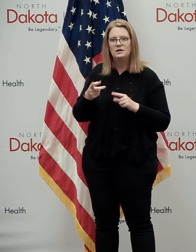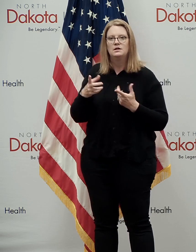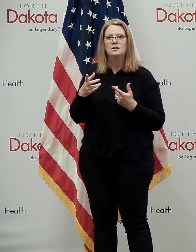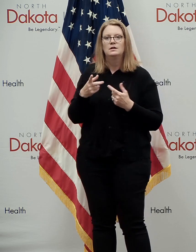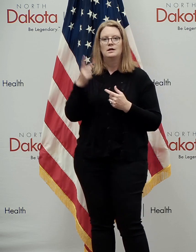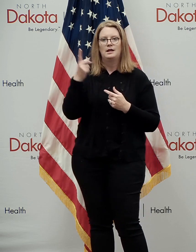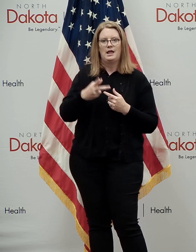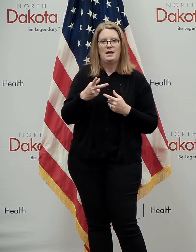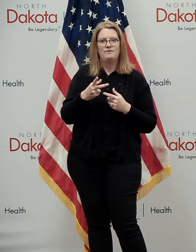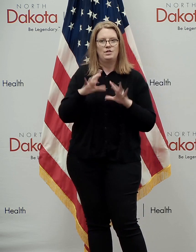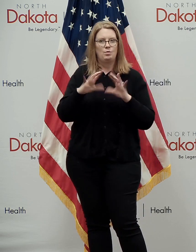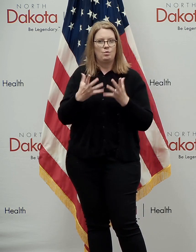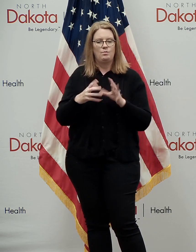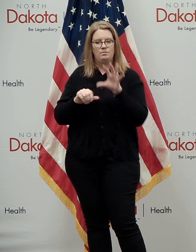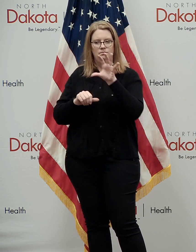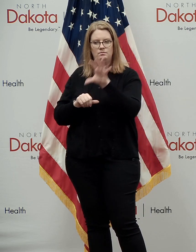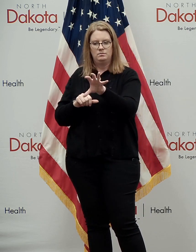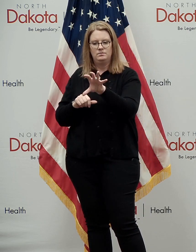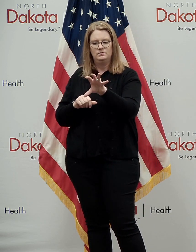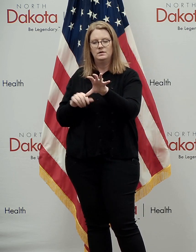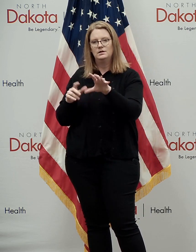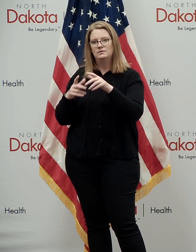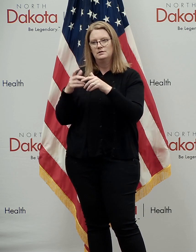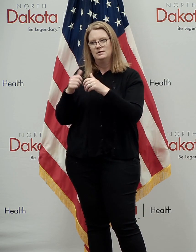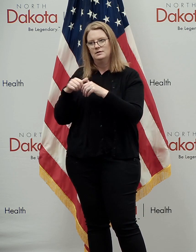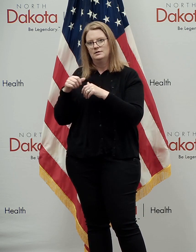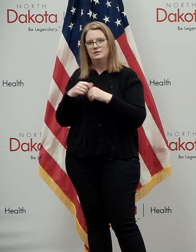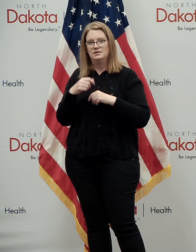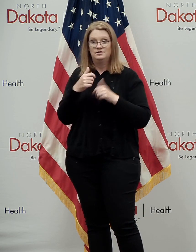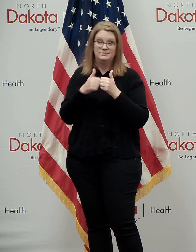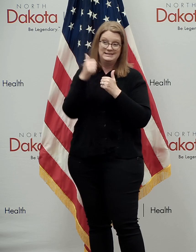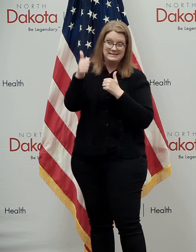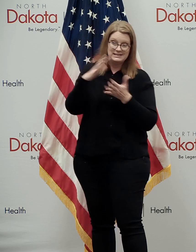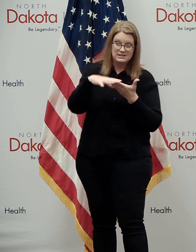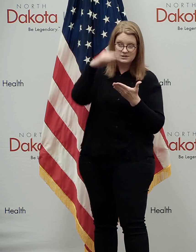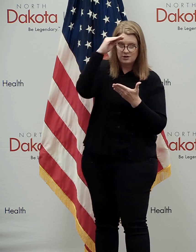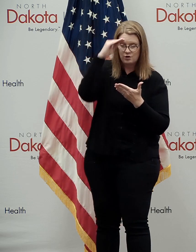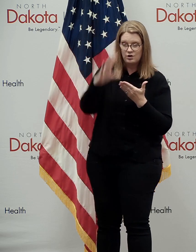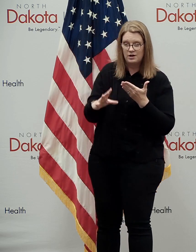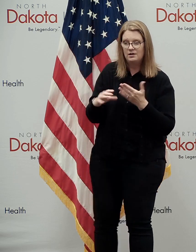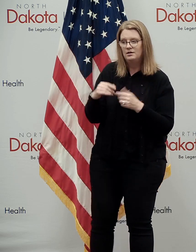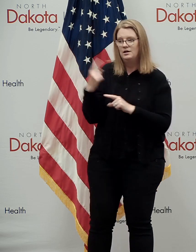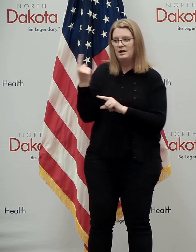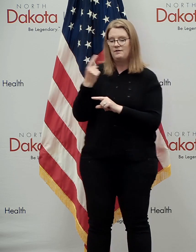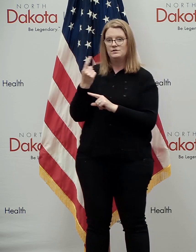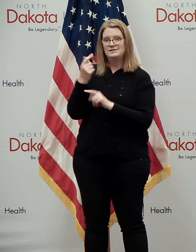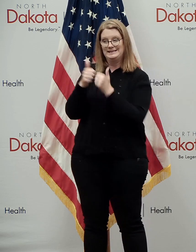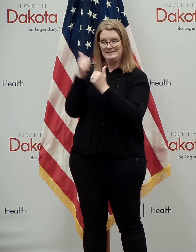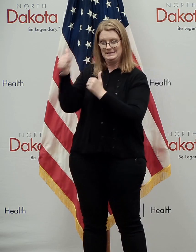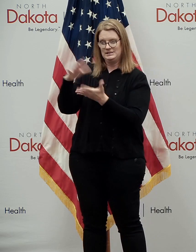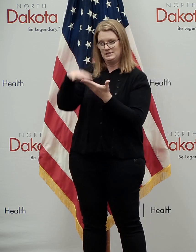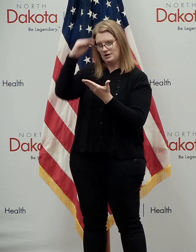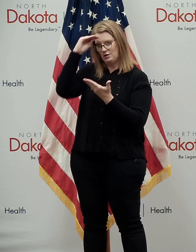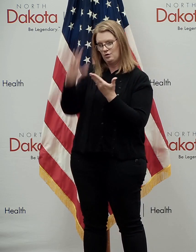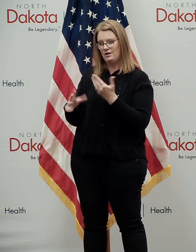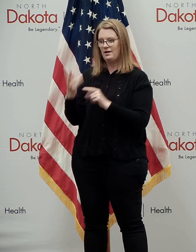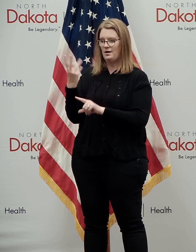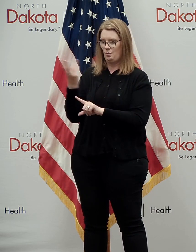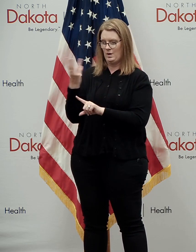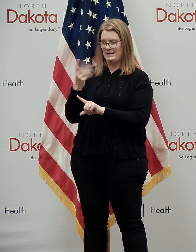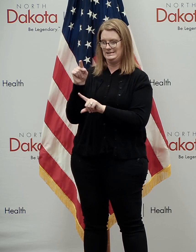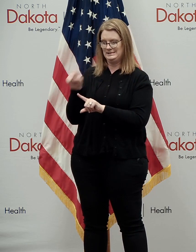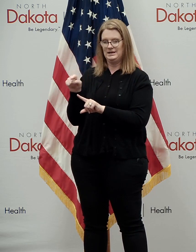the cohort or half of the group of students is distance learning on Monday and Tuesday. Everybody's learning on distance learning on Wednesday while